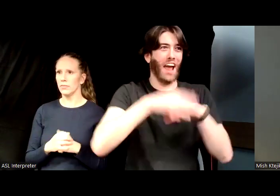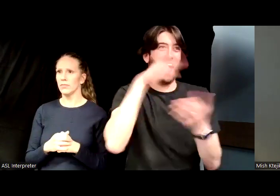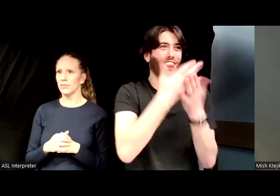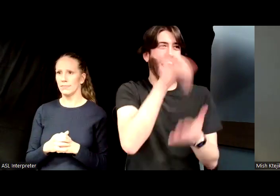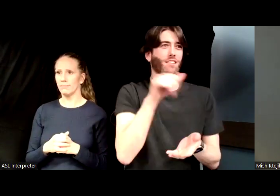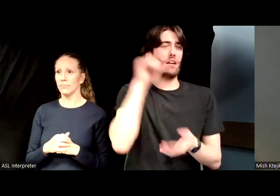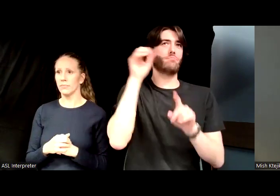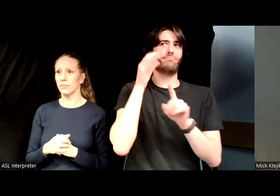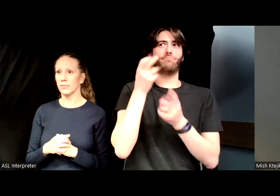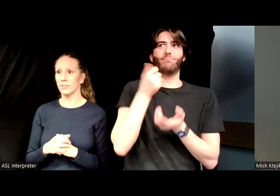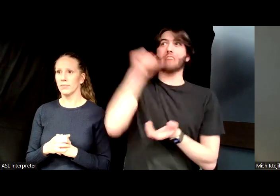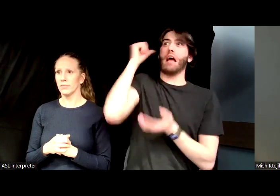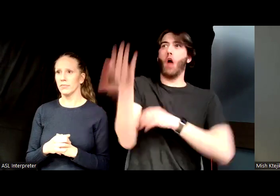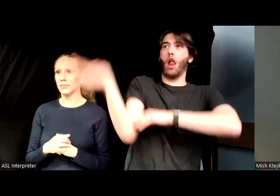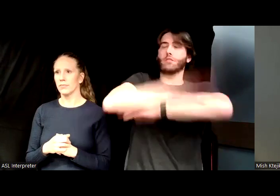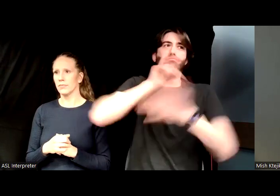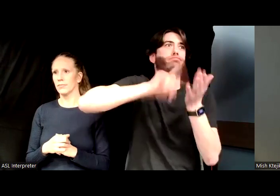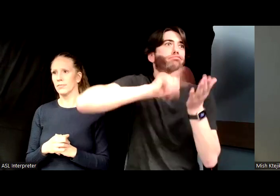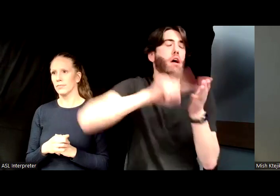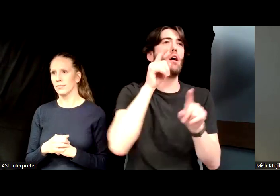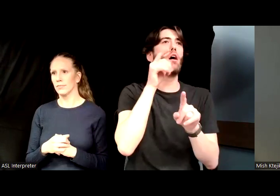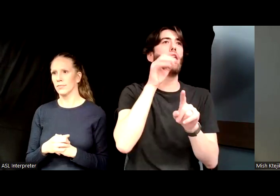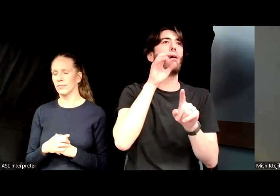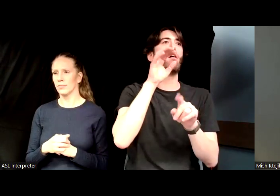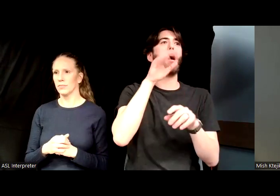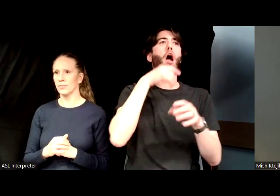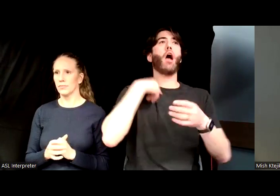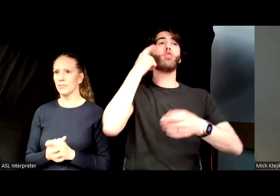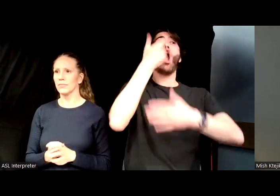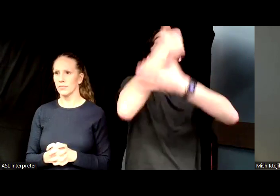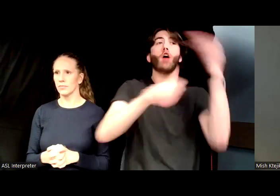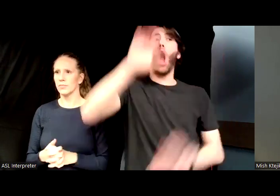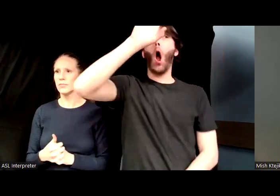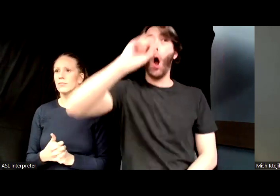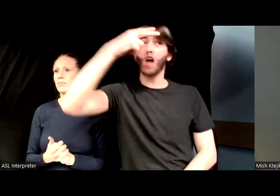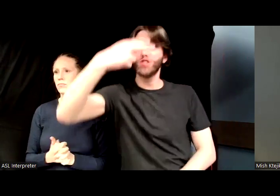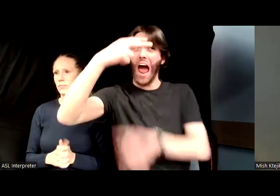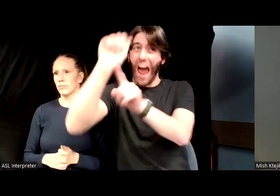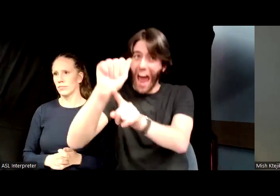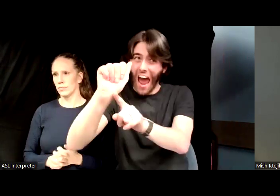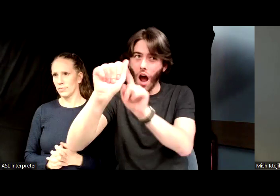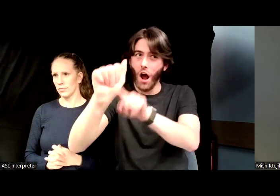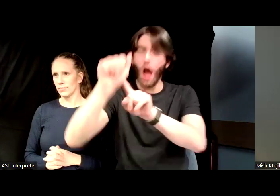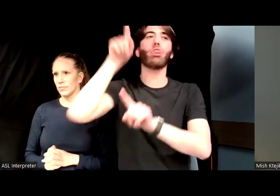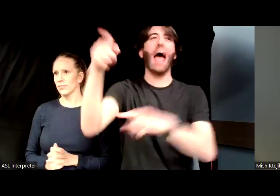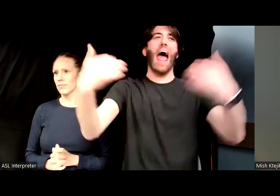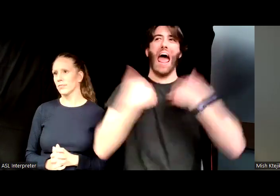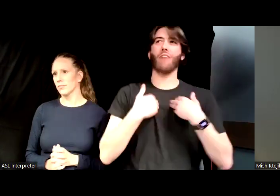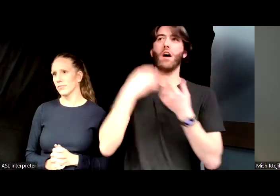I mean, they've done research on this. Yesterday, all day, I was doing research about this.